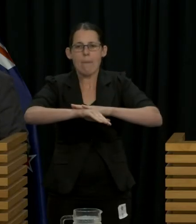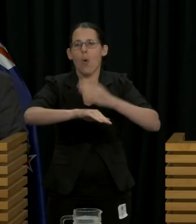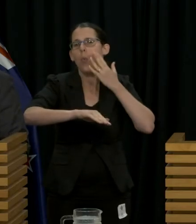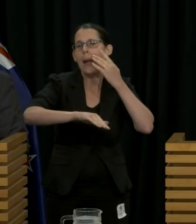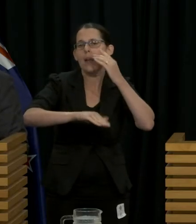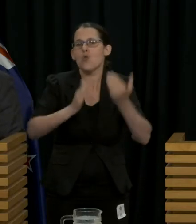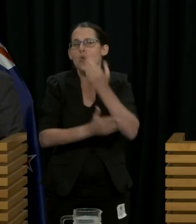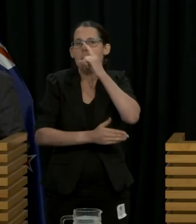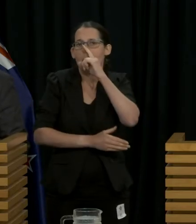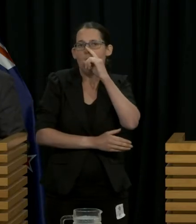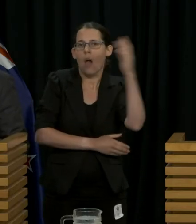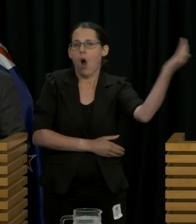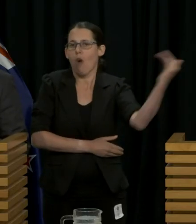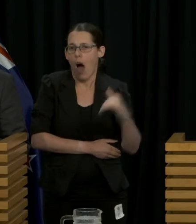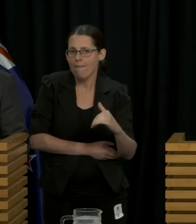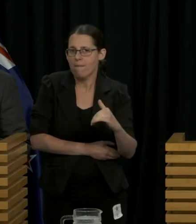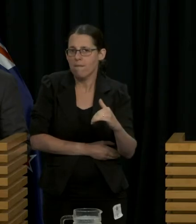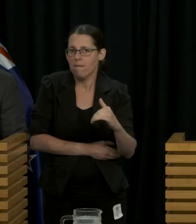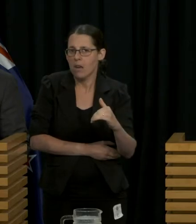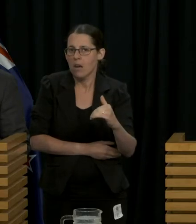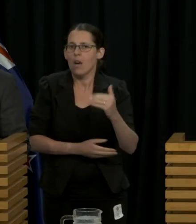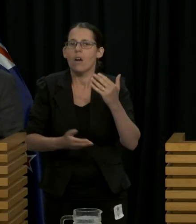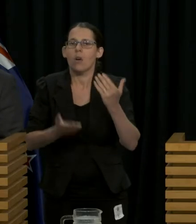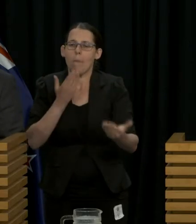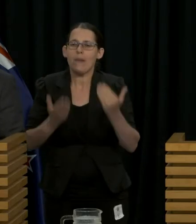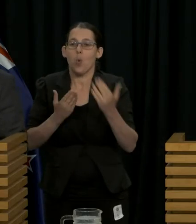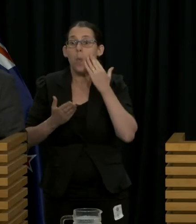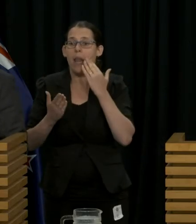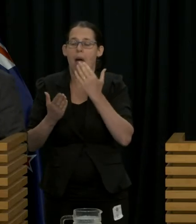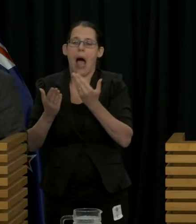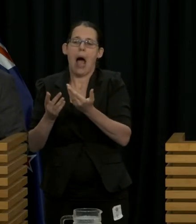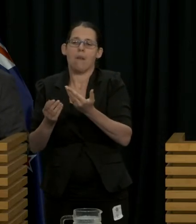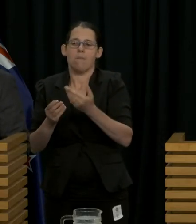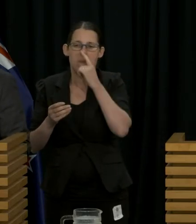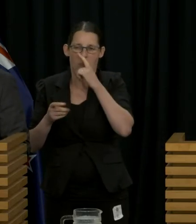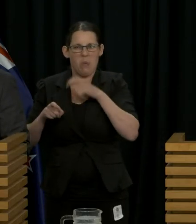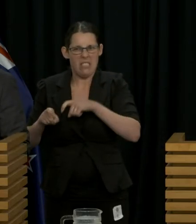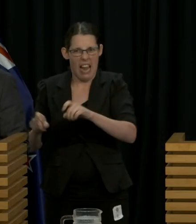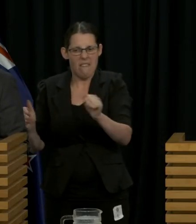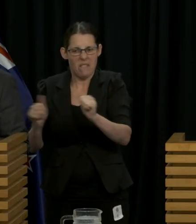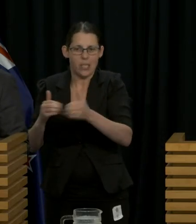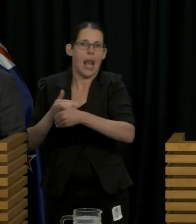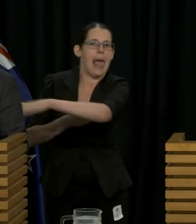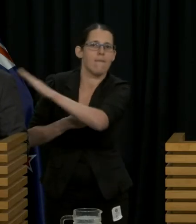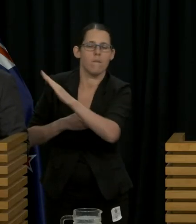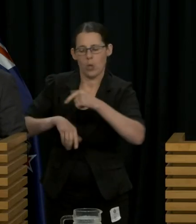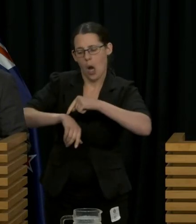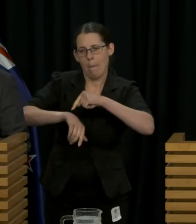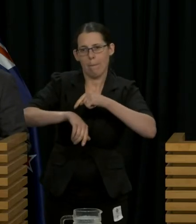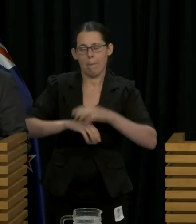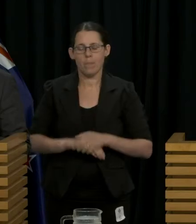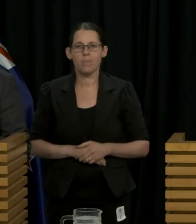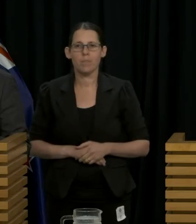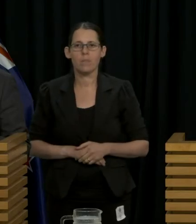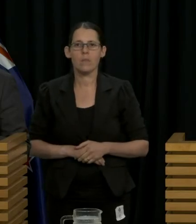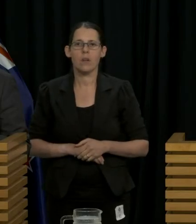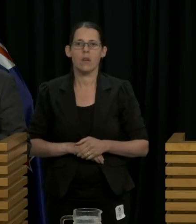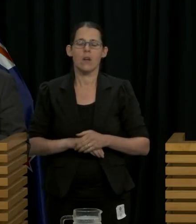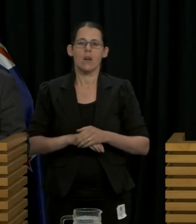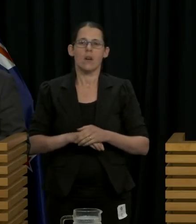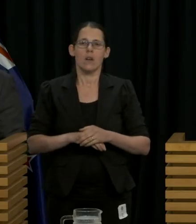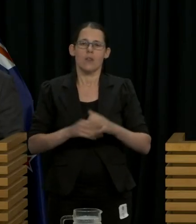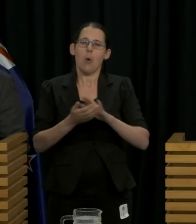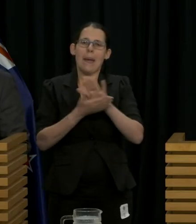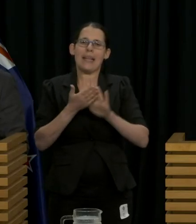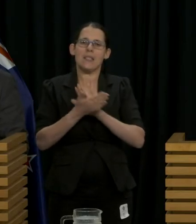guests. We already have been trying to keep cohorts together wherever possible. We regard a cohort as being those who've come in on the